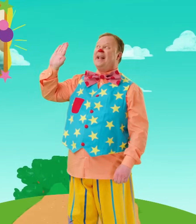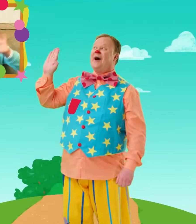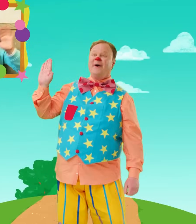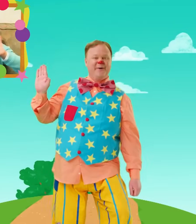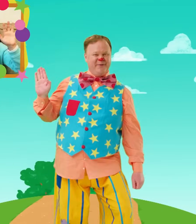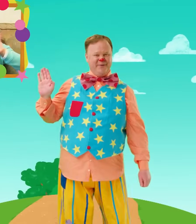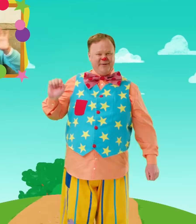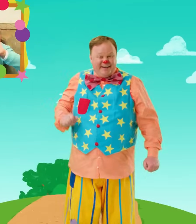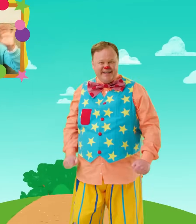Hello!